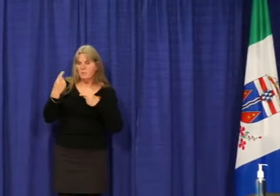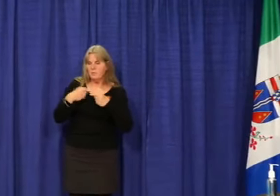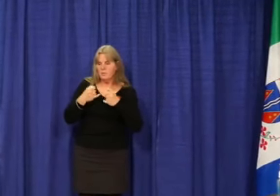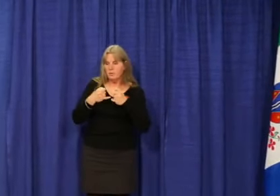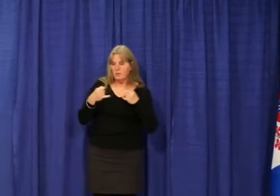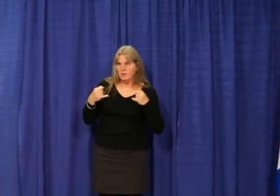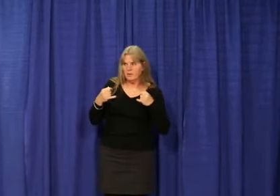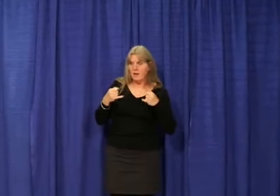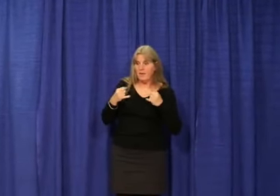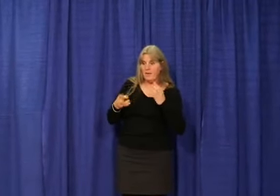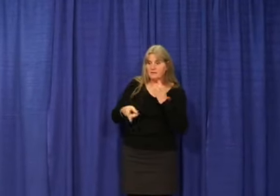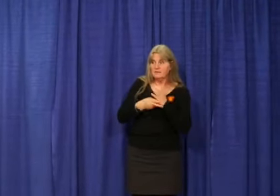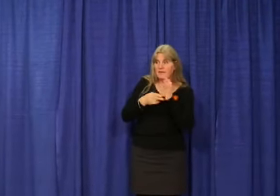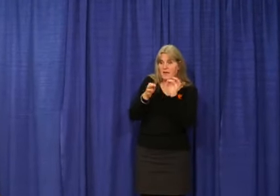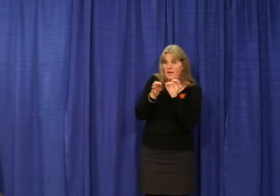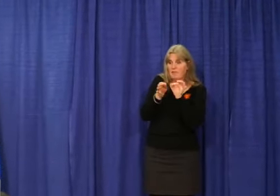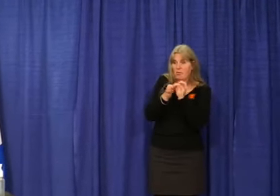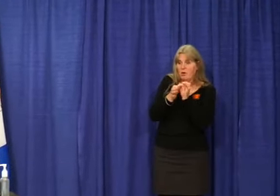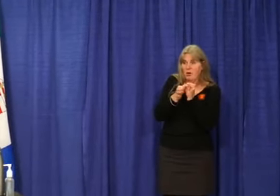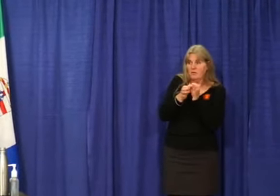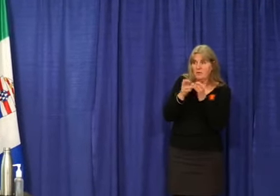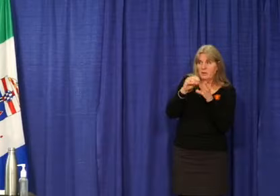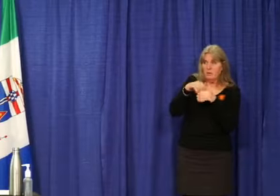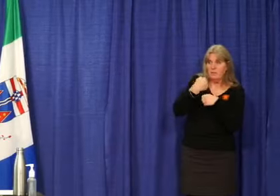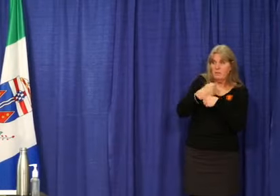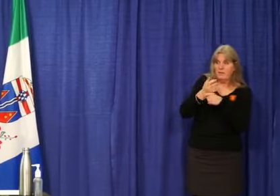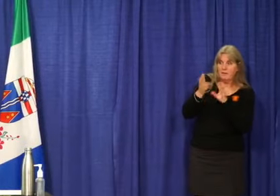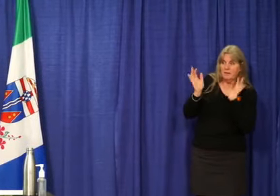saving of costs involved with that?